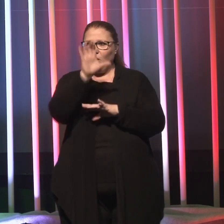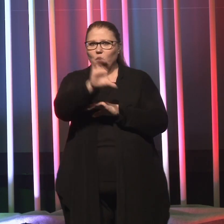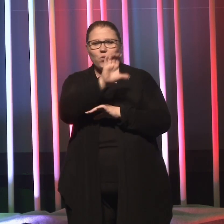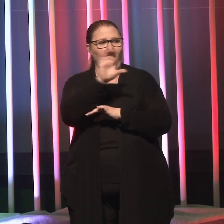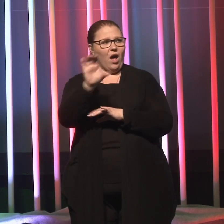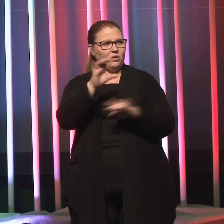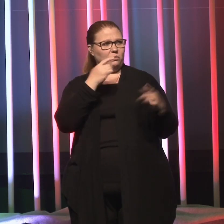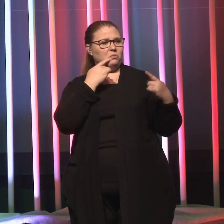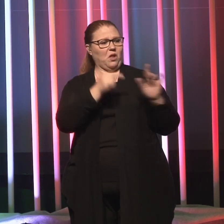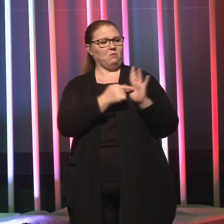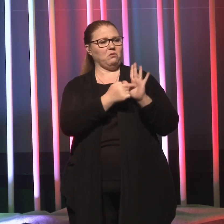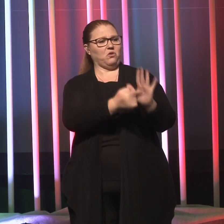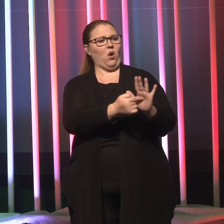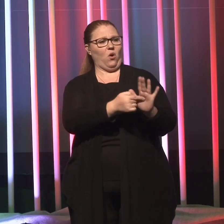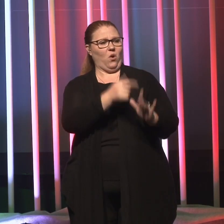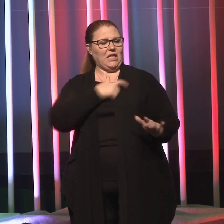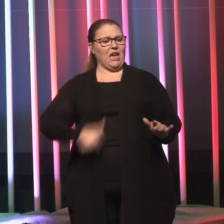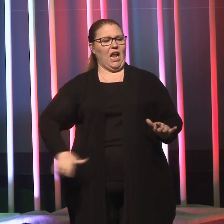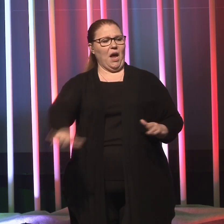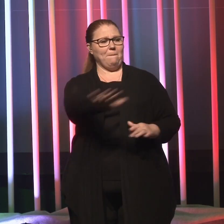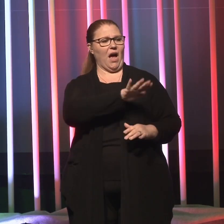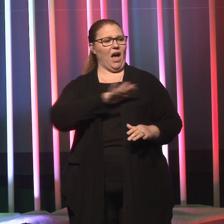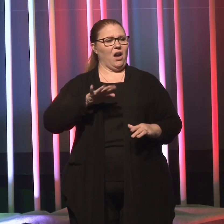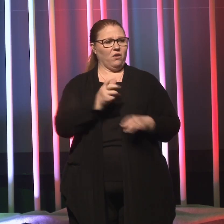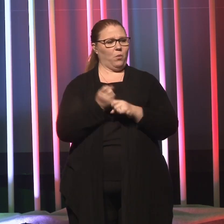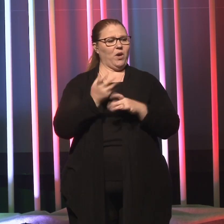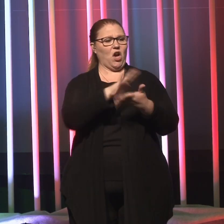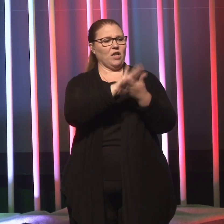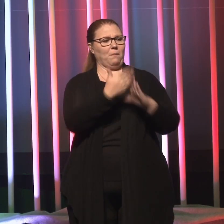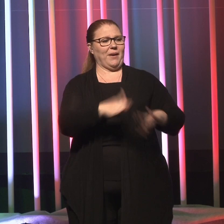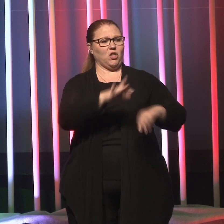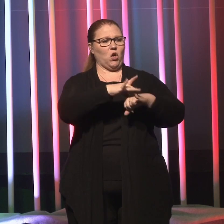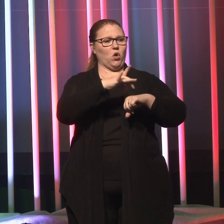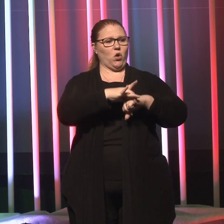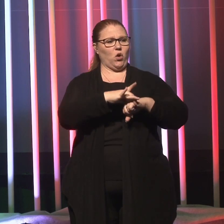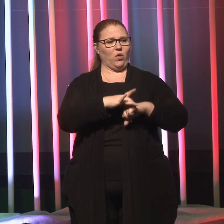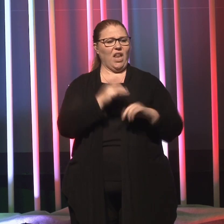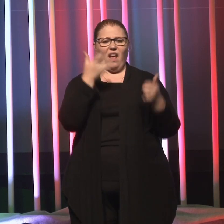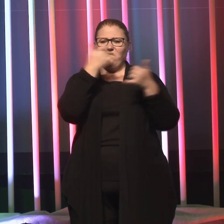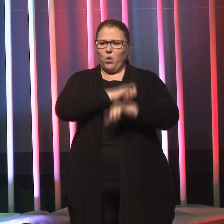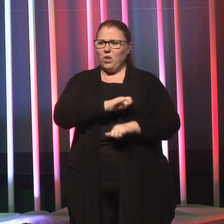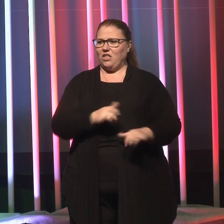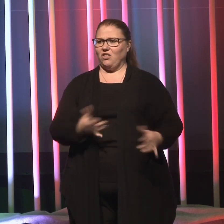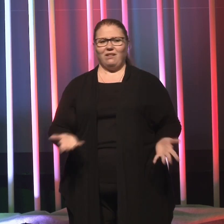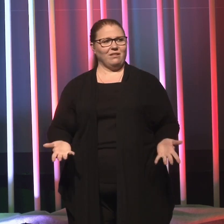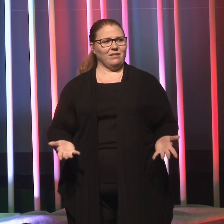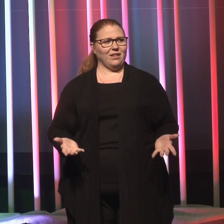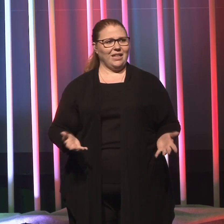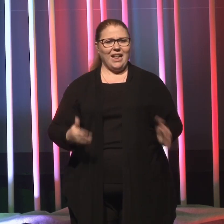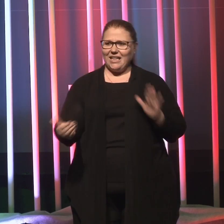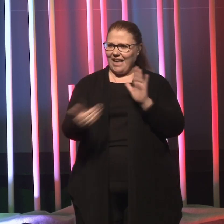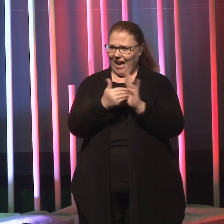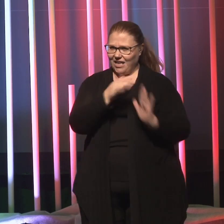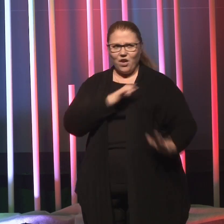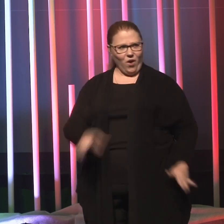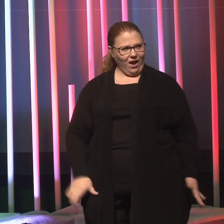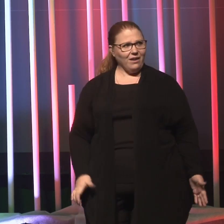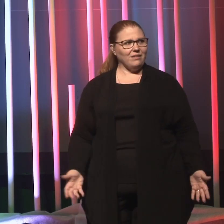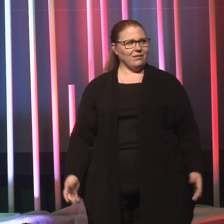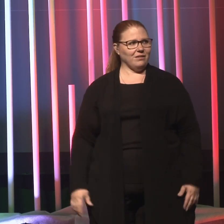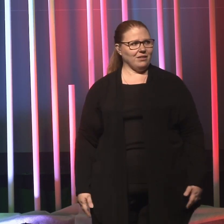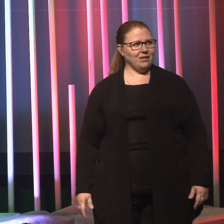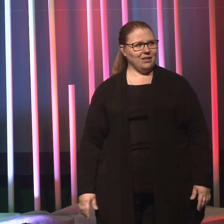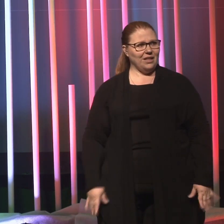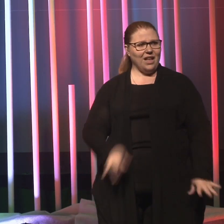would proclaim that there would be an empire that would bring about peace on earth. And it's sheer foolishness and folly. It's antichrist.